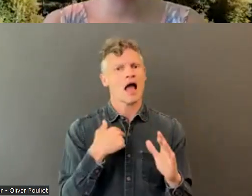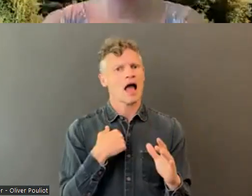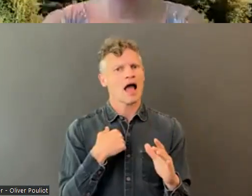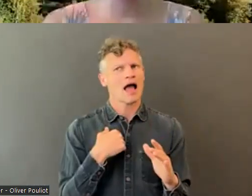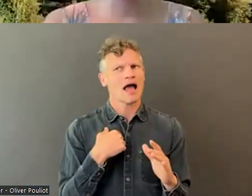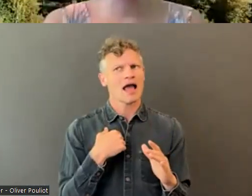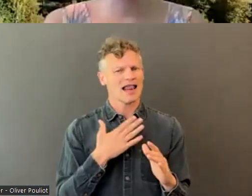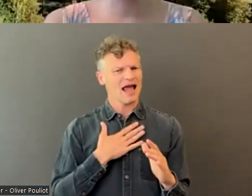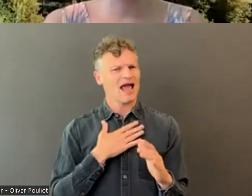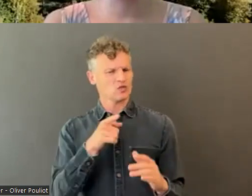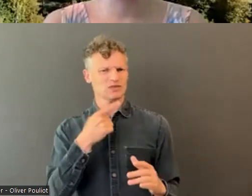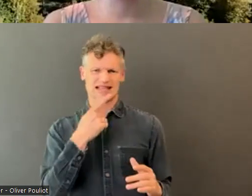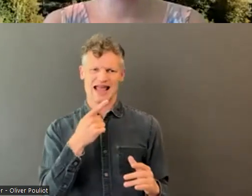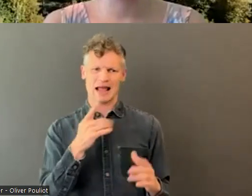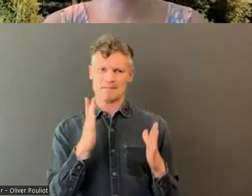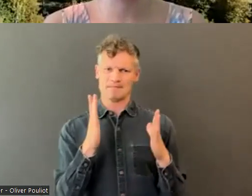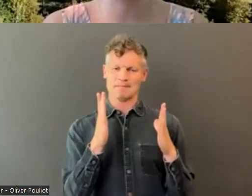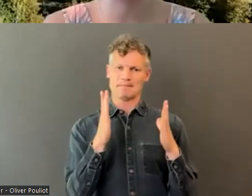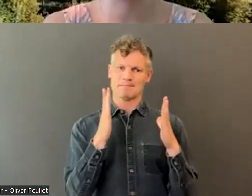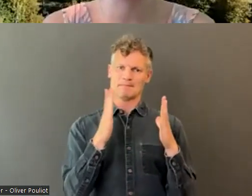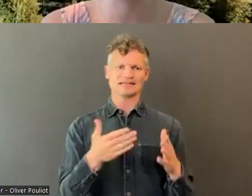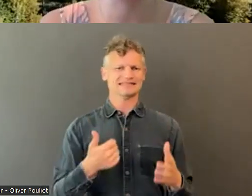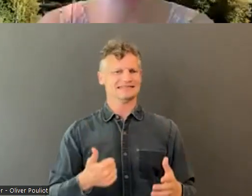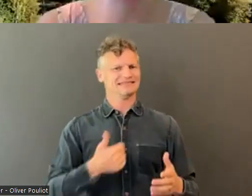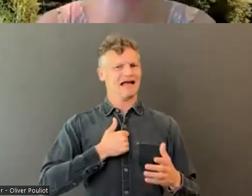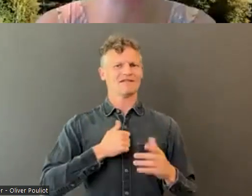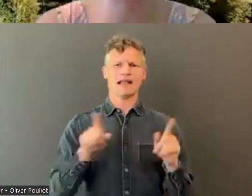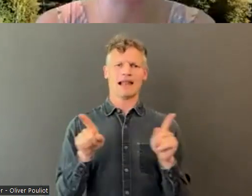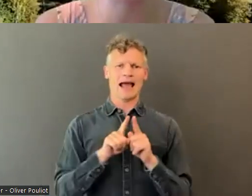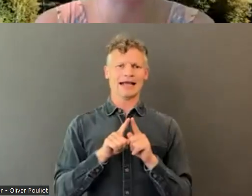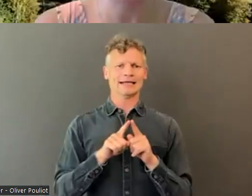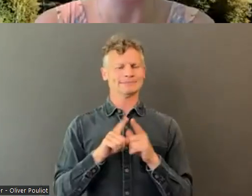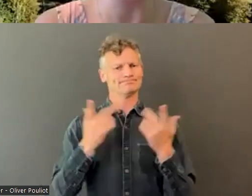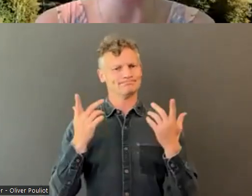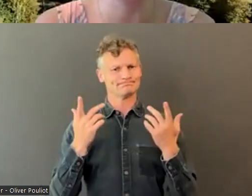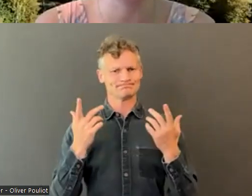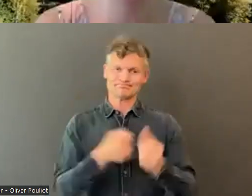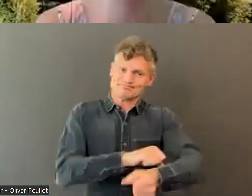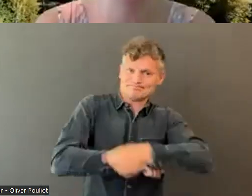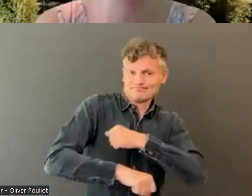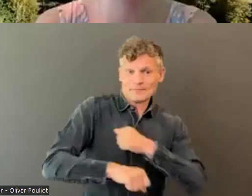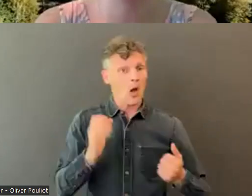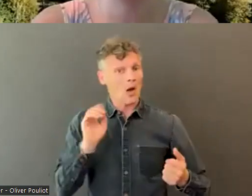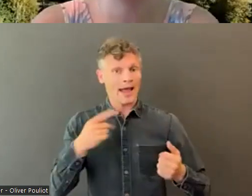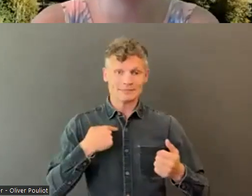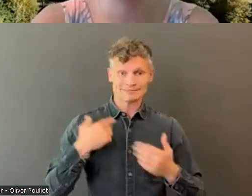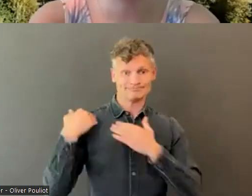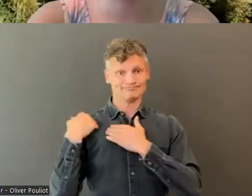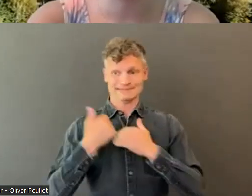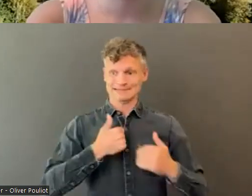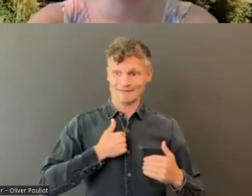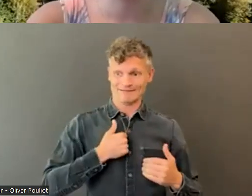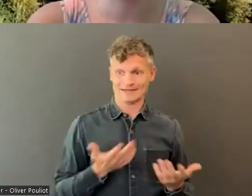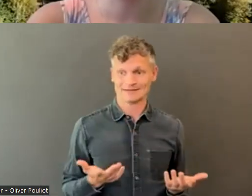message. Like you have to bother with this. And the impact of leadership, and where we get the buy-in at the